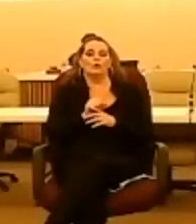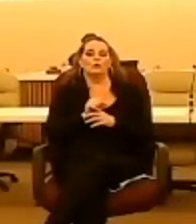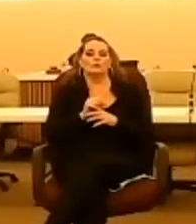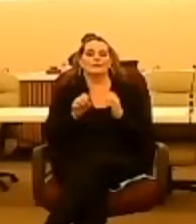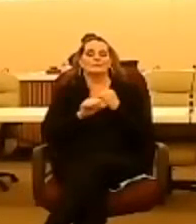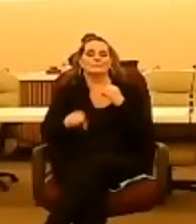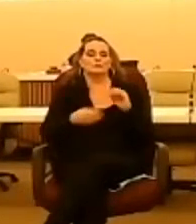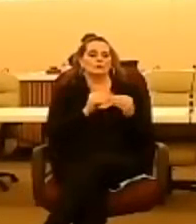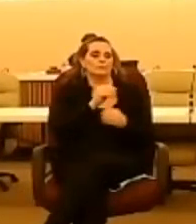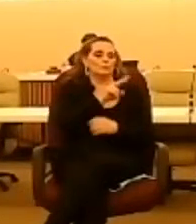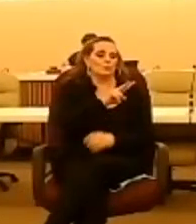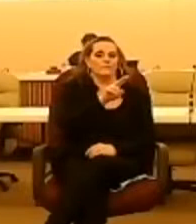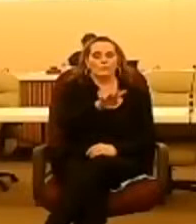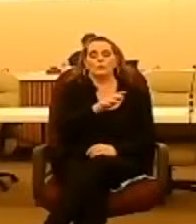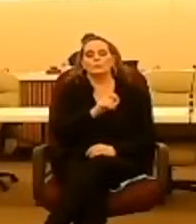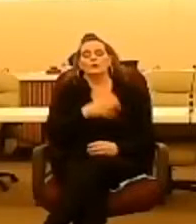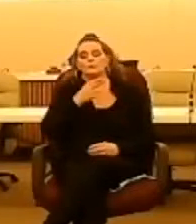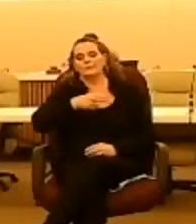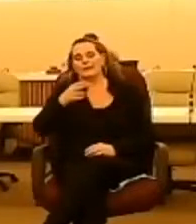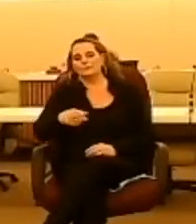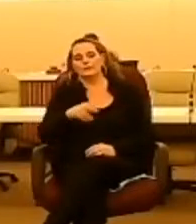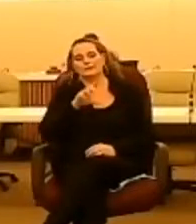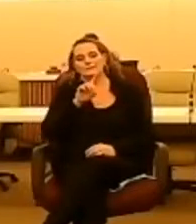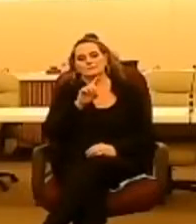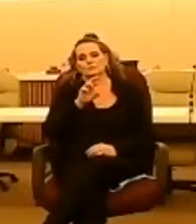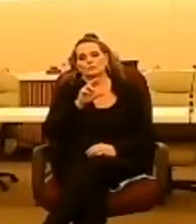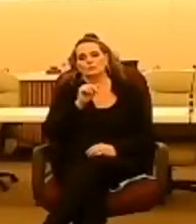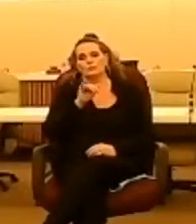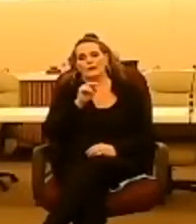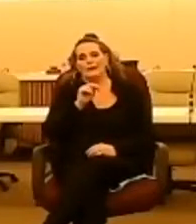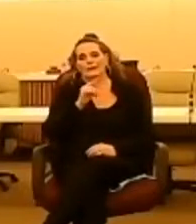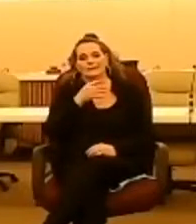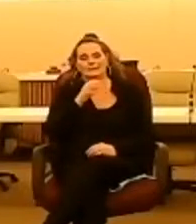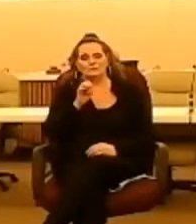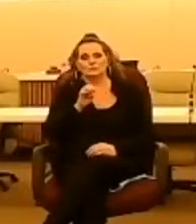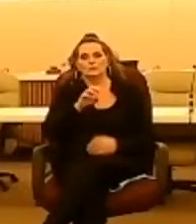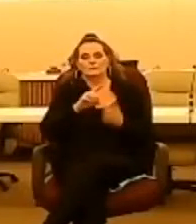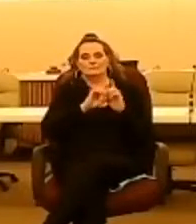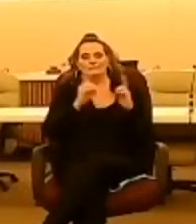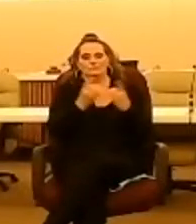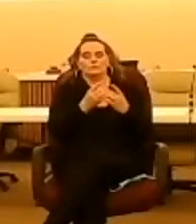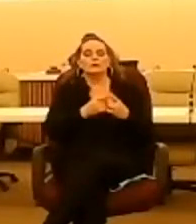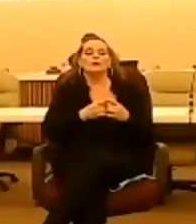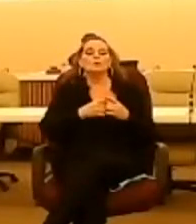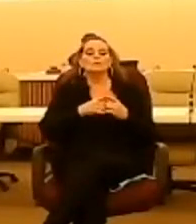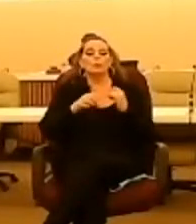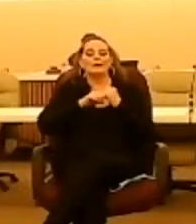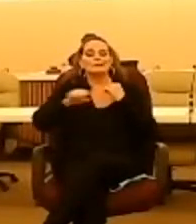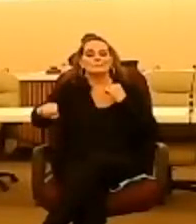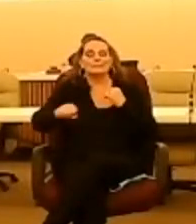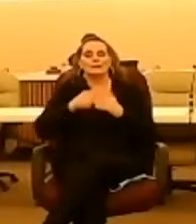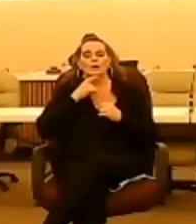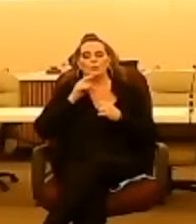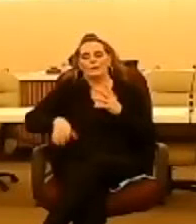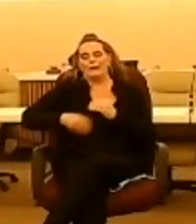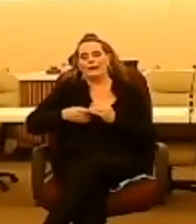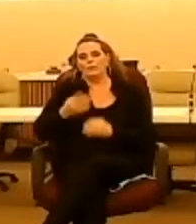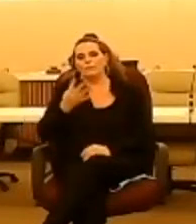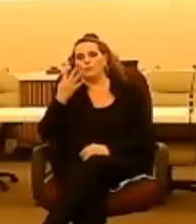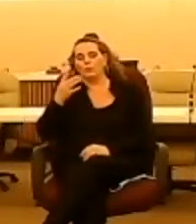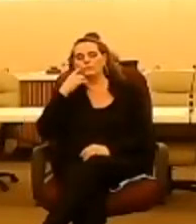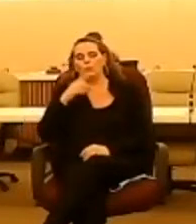number 24 to the Henrietta Drainage District. Proposed extension would add the Forest View subdivision.